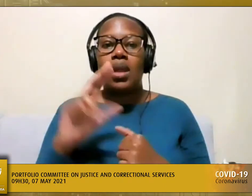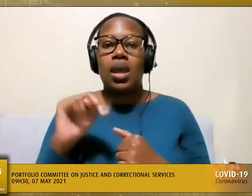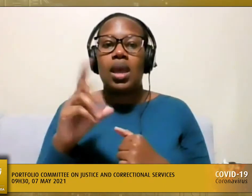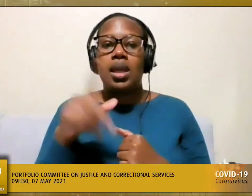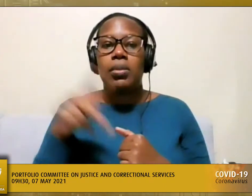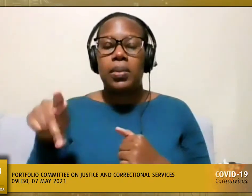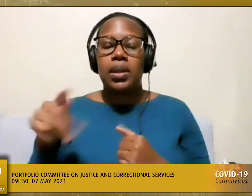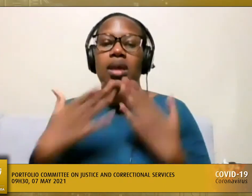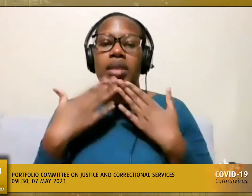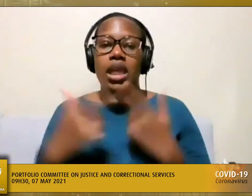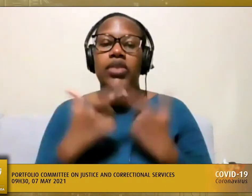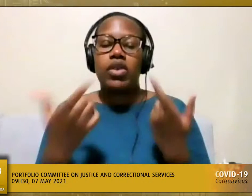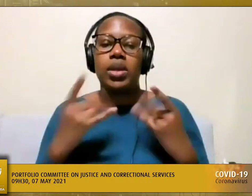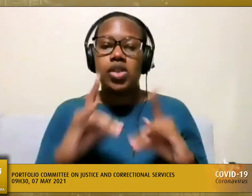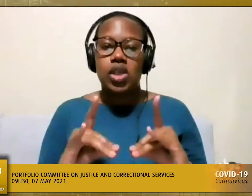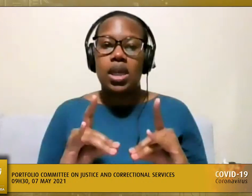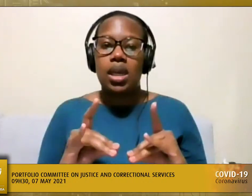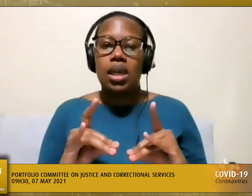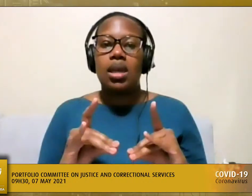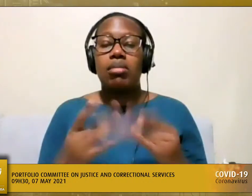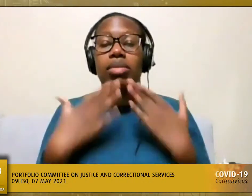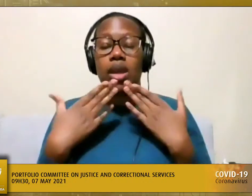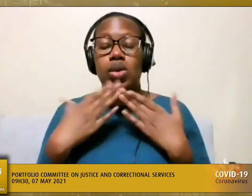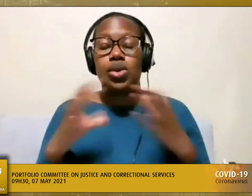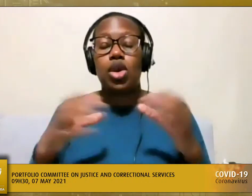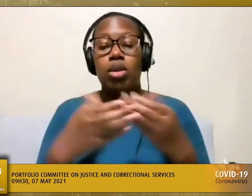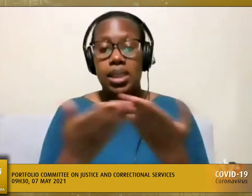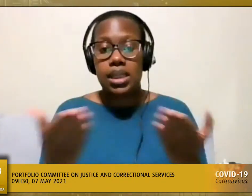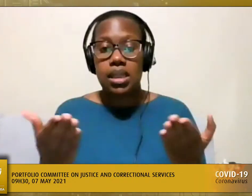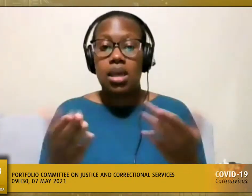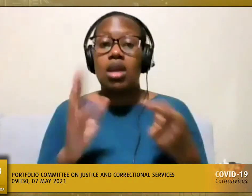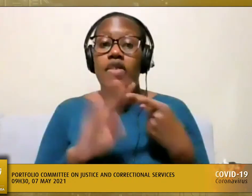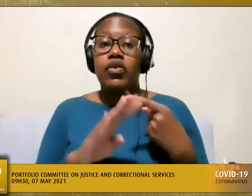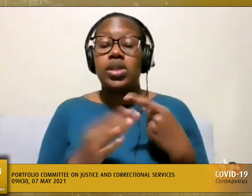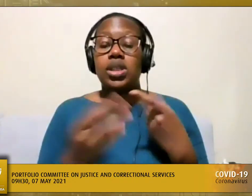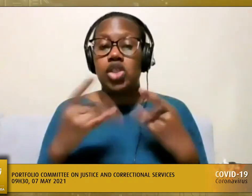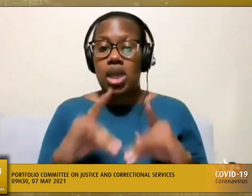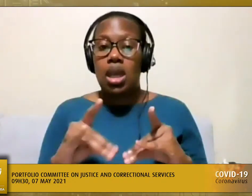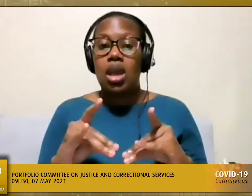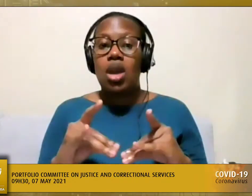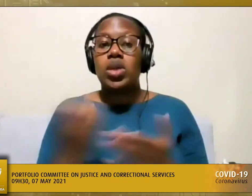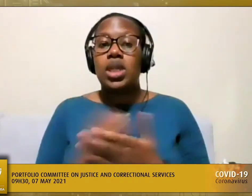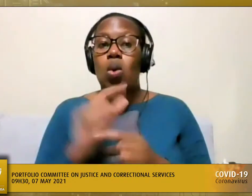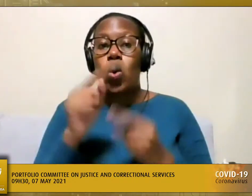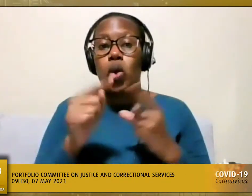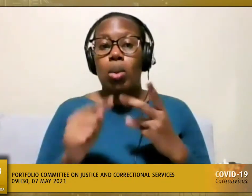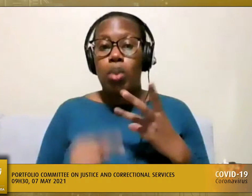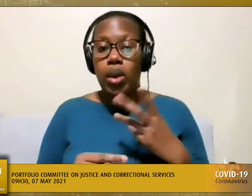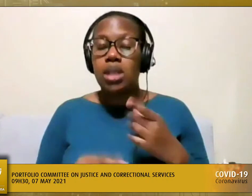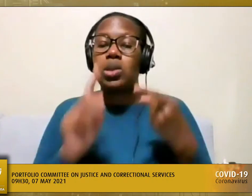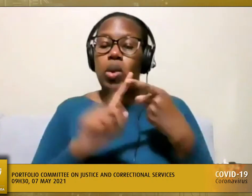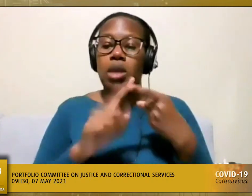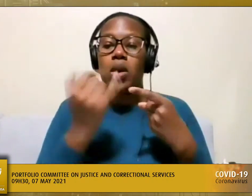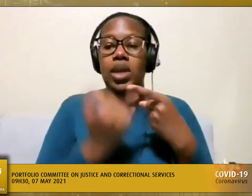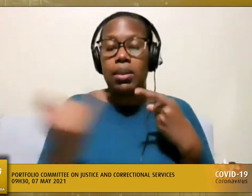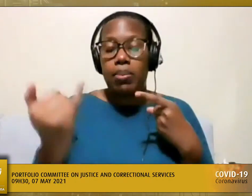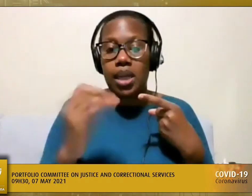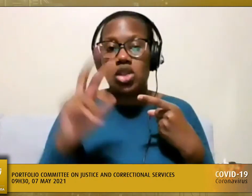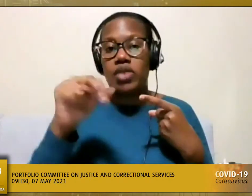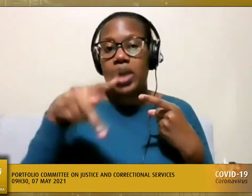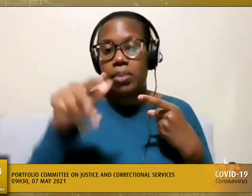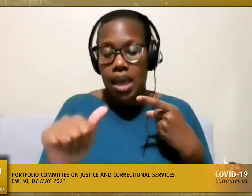thank you very much chair um and enter the committee uh firstly chair we take all your points on board your point about the independence of the